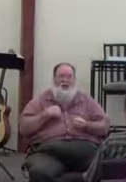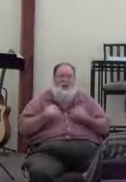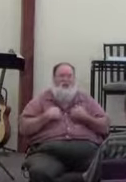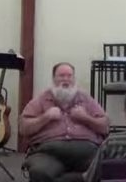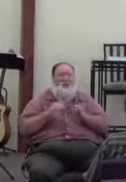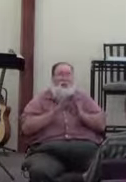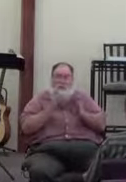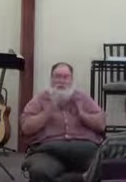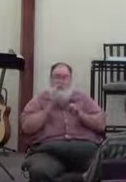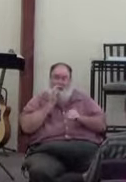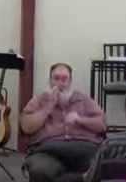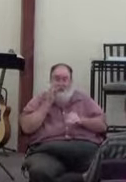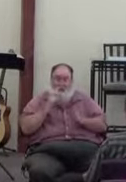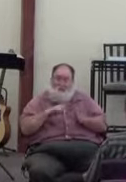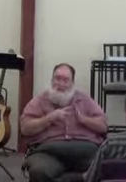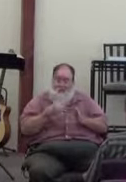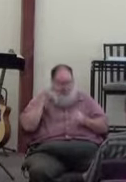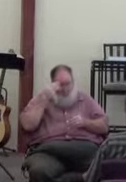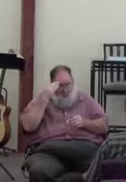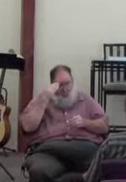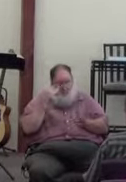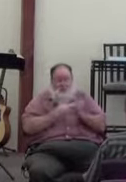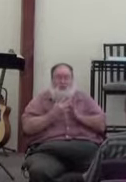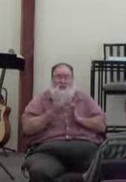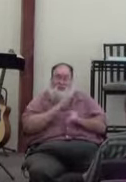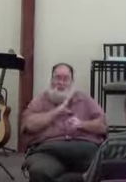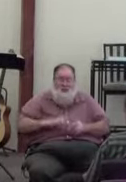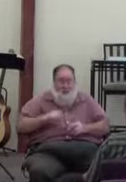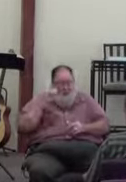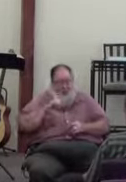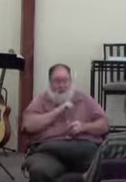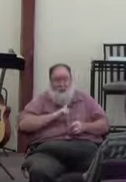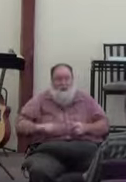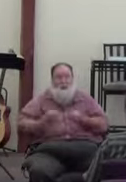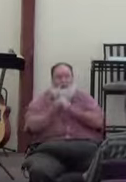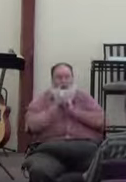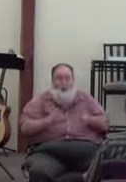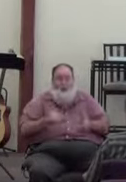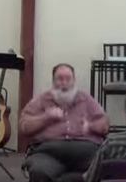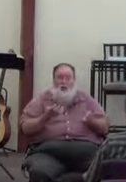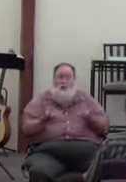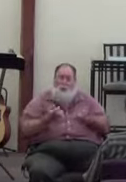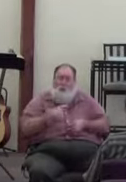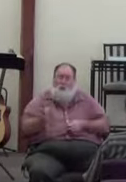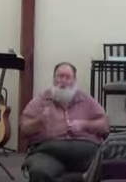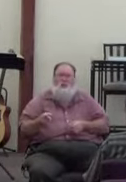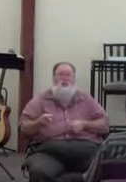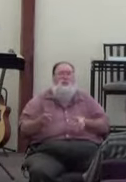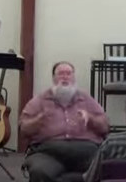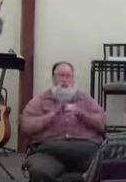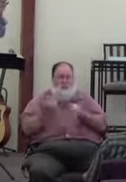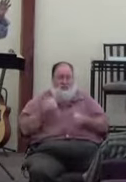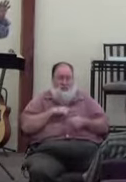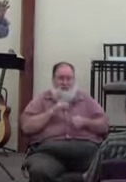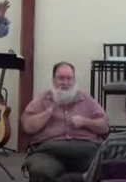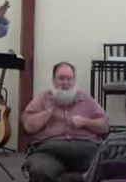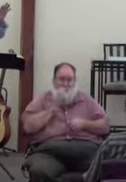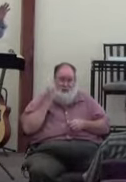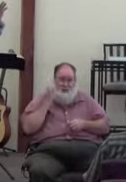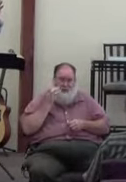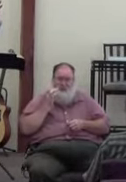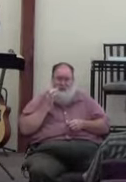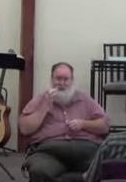that if you know Jesus Christ as Lord and Savior, we want you to take communion with us. And the guys and gals